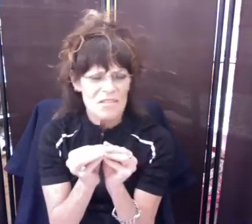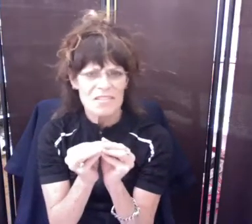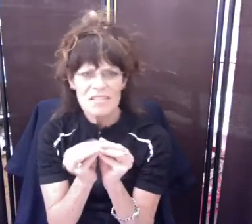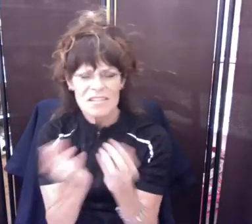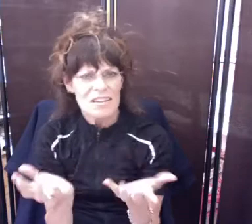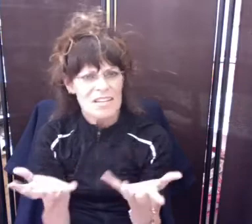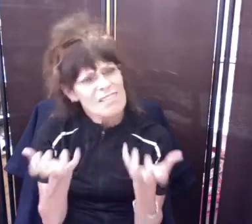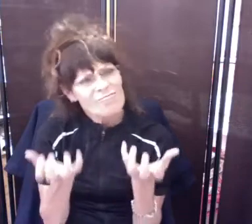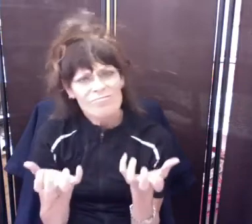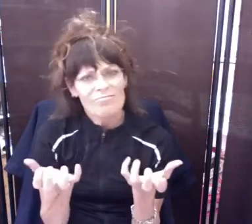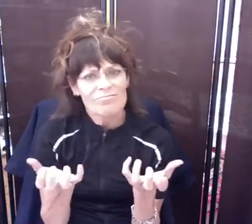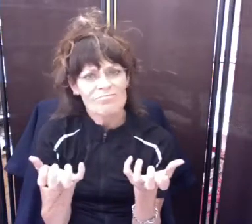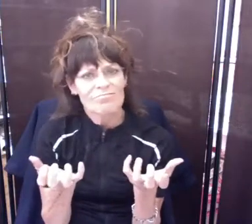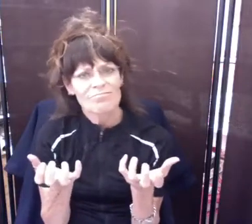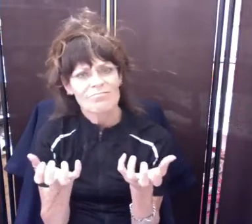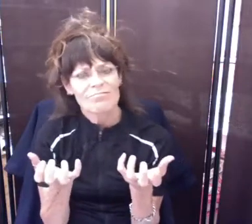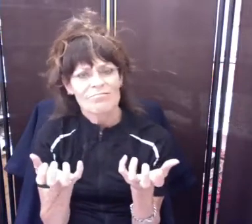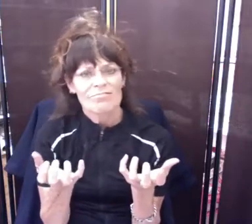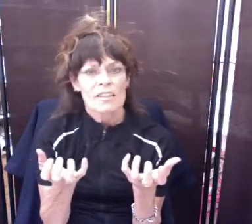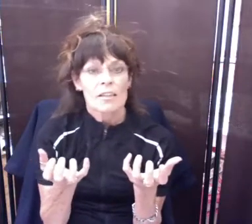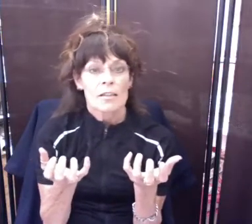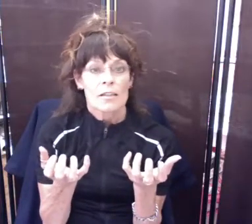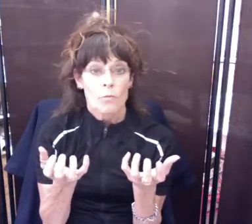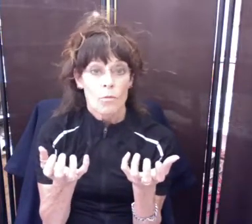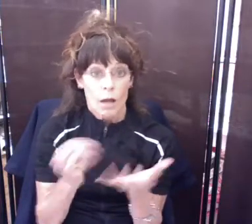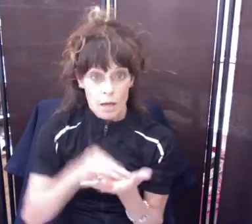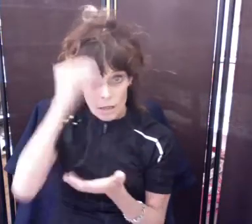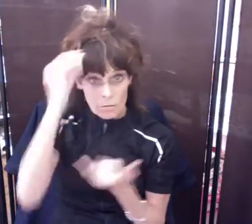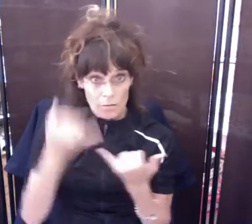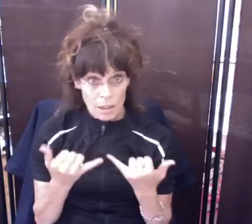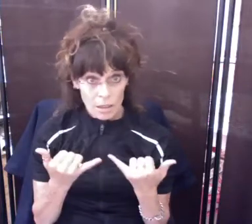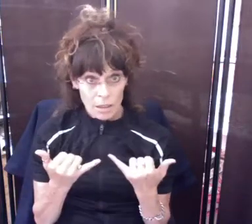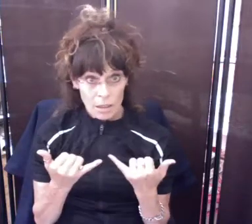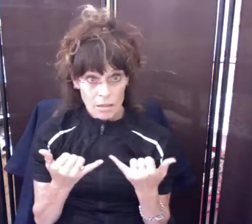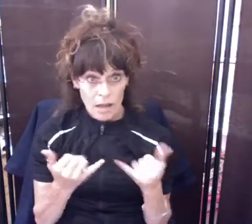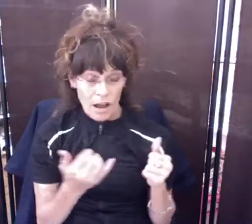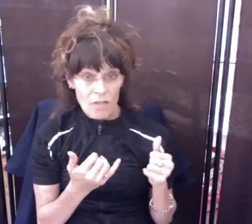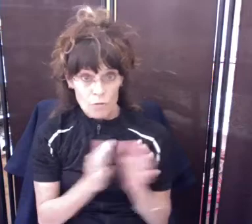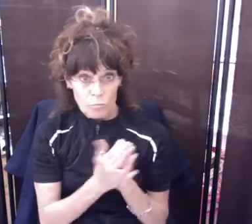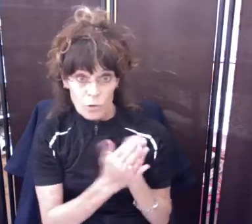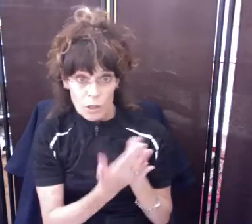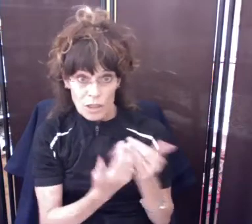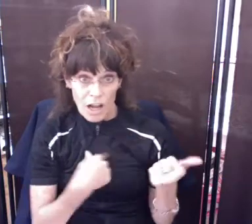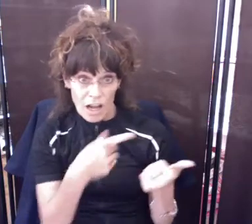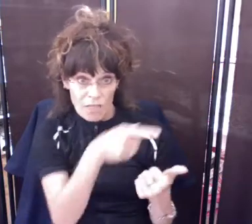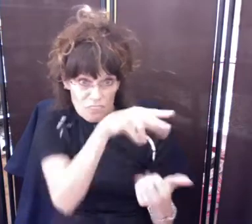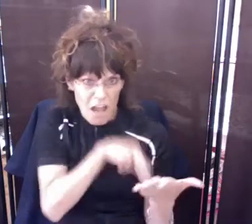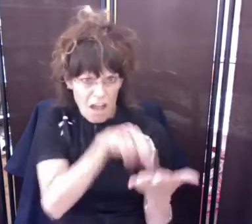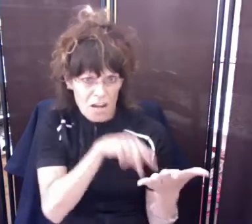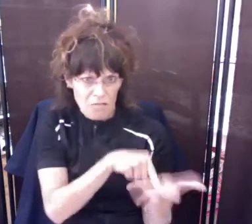I'll tell you what I know today is that when I first read it in the book Alcoholics Anonymous, I got pissed, because it said